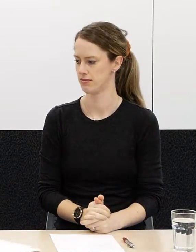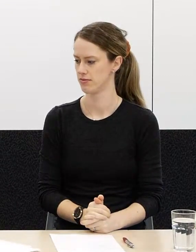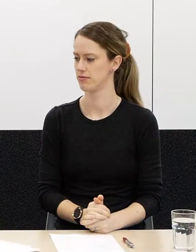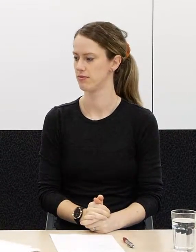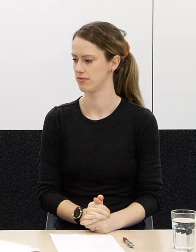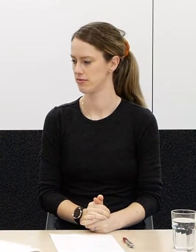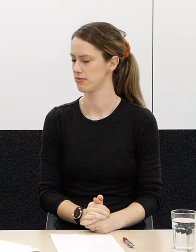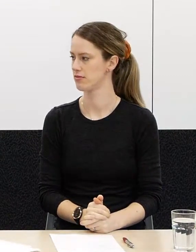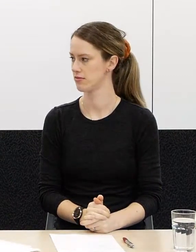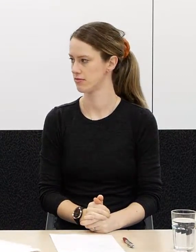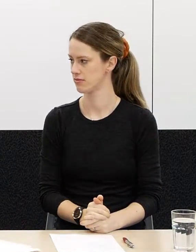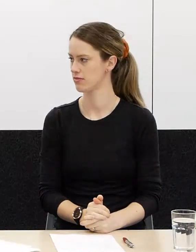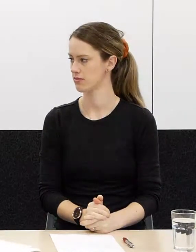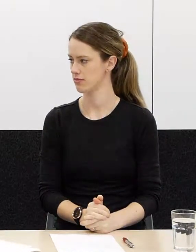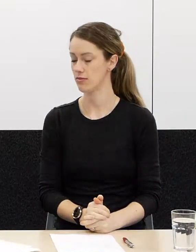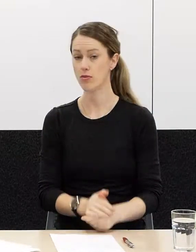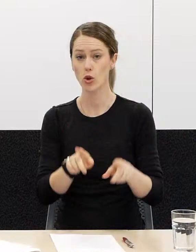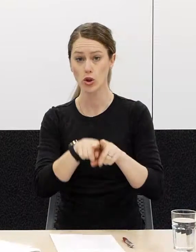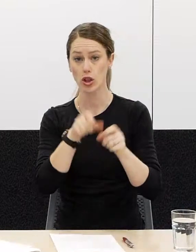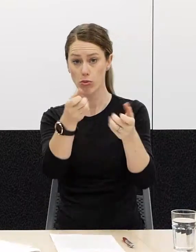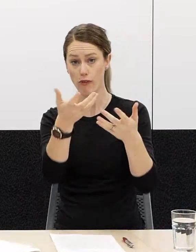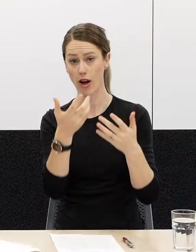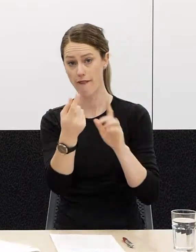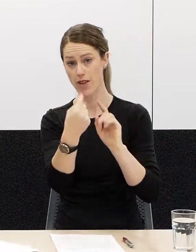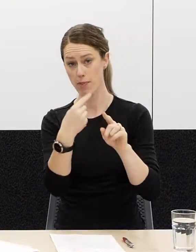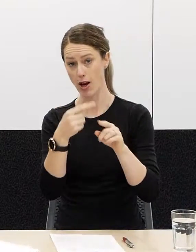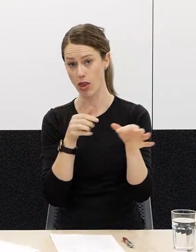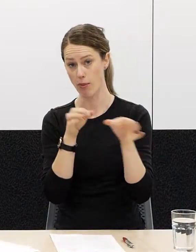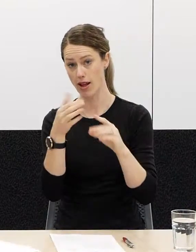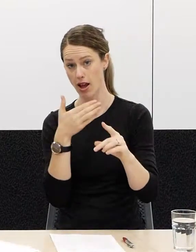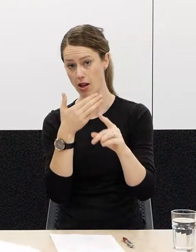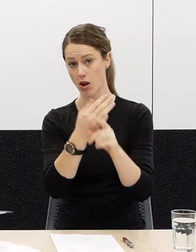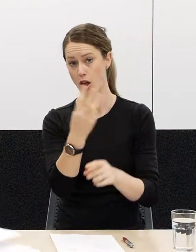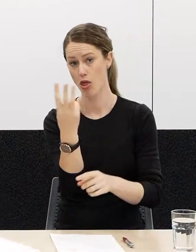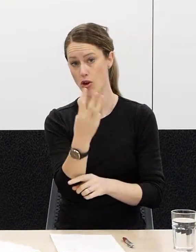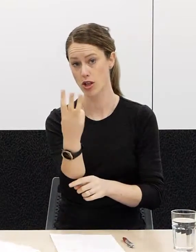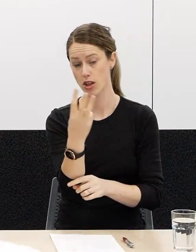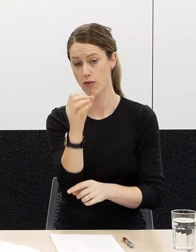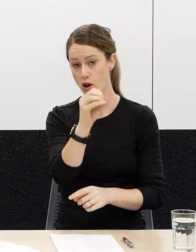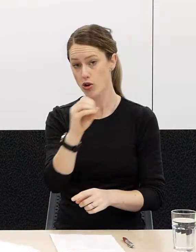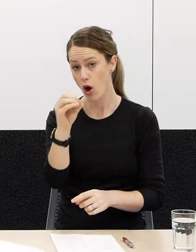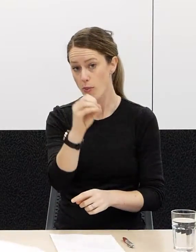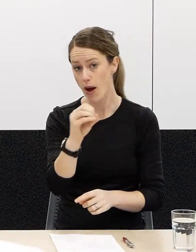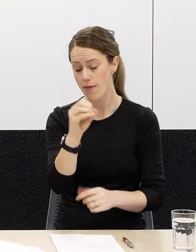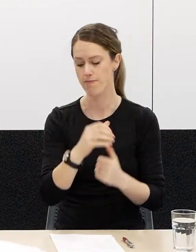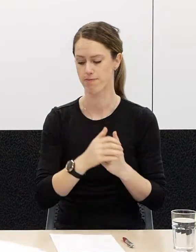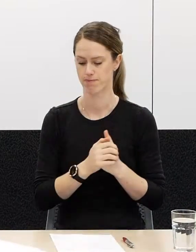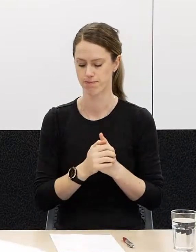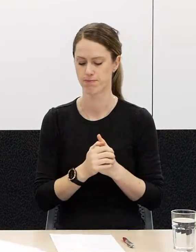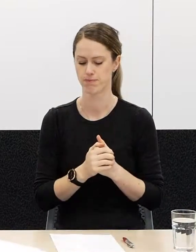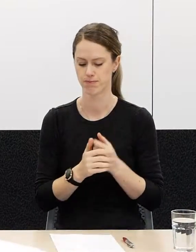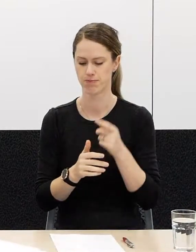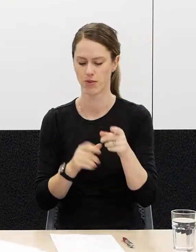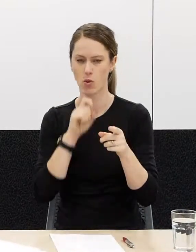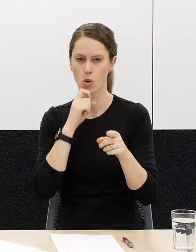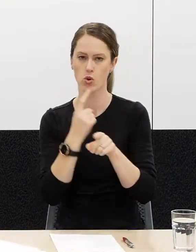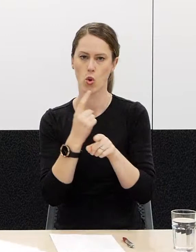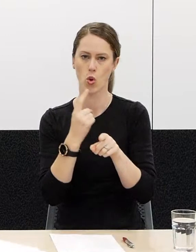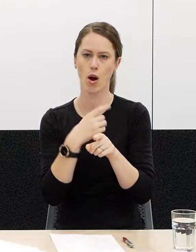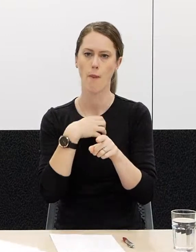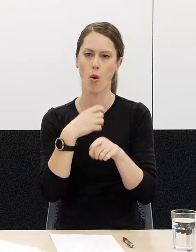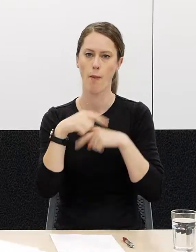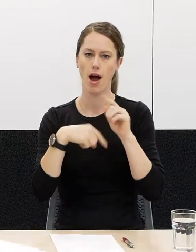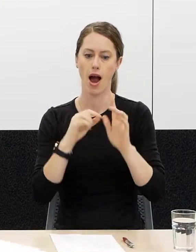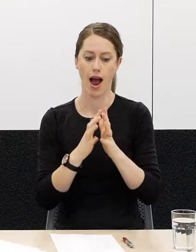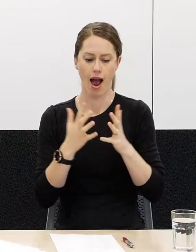And remember, you can still provide us feedback on the plan right up until the 13th of October. We'll talk more about how you go